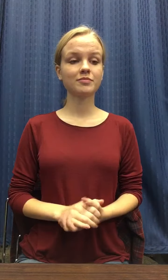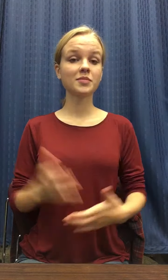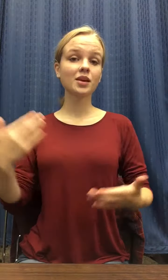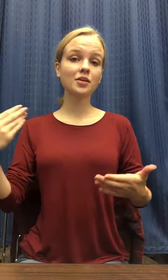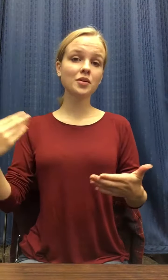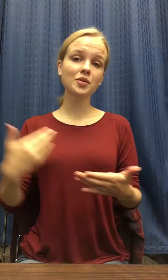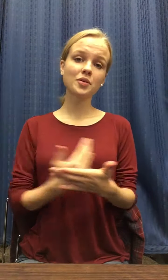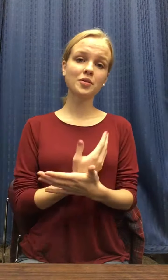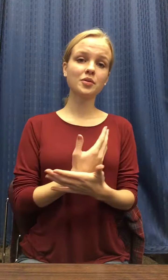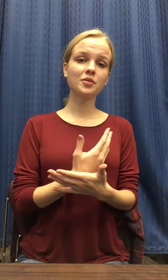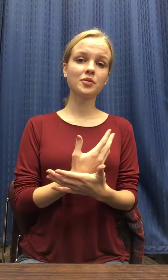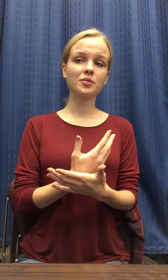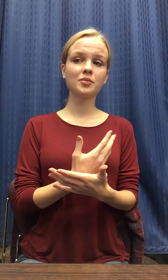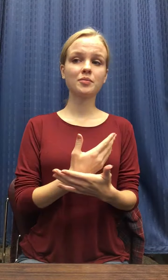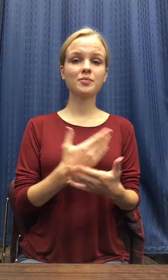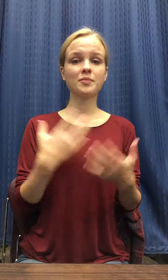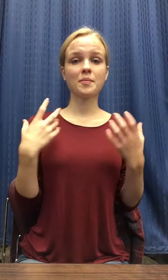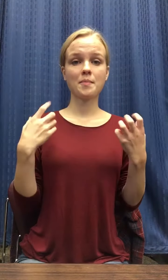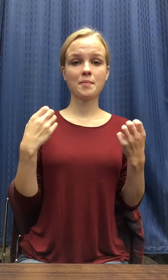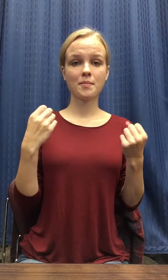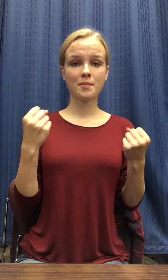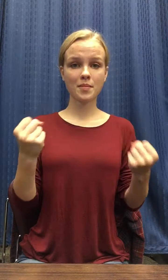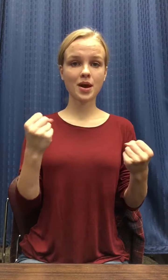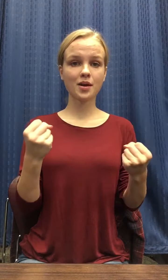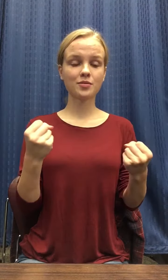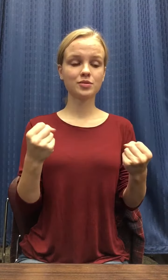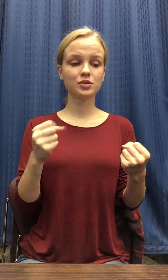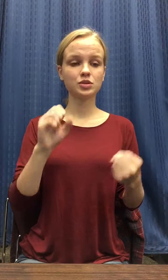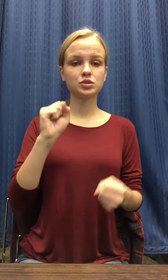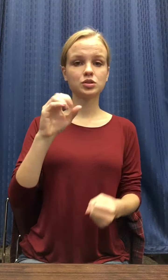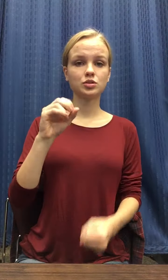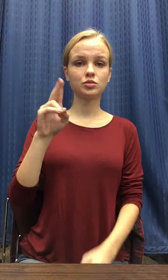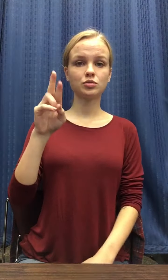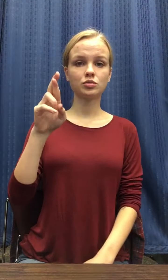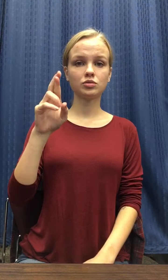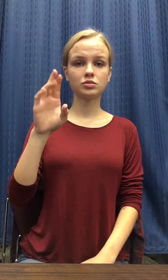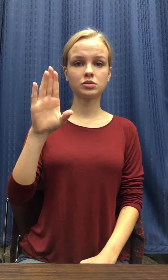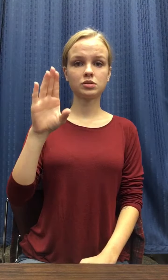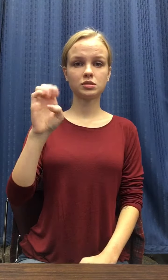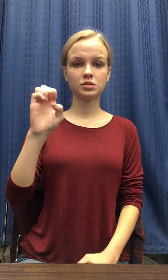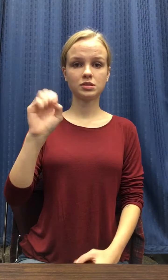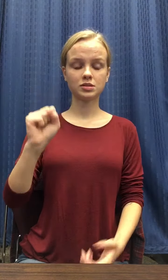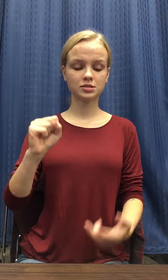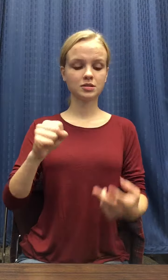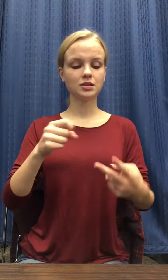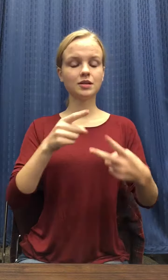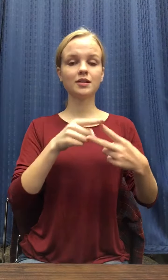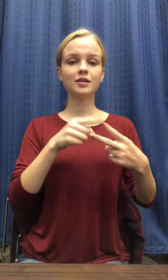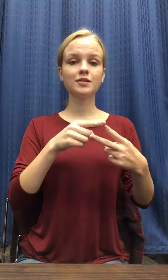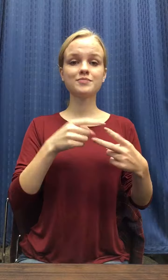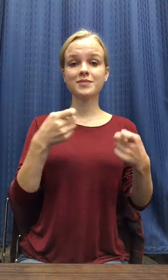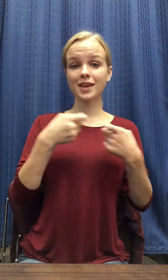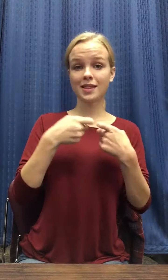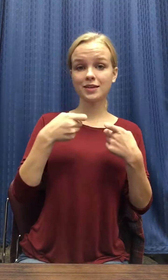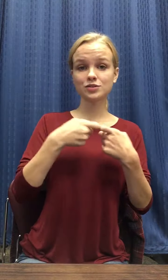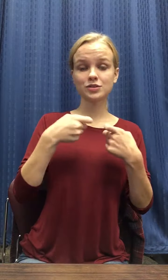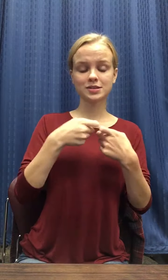period. Electricity, petroleum. We learned to mass produce